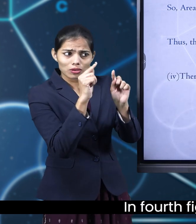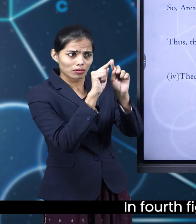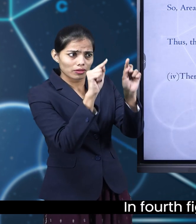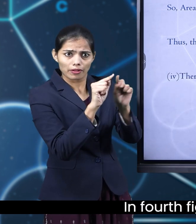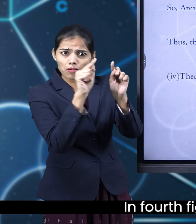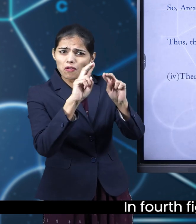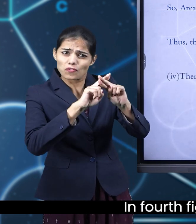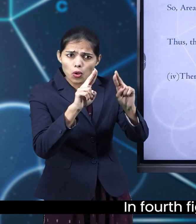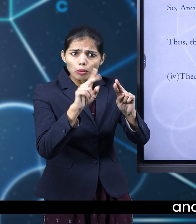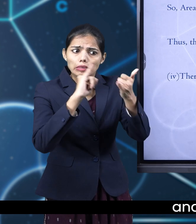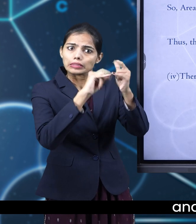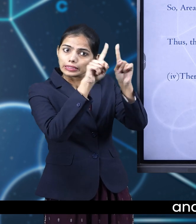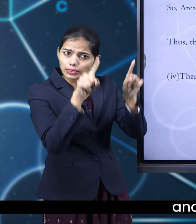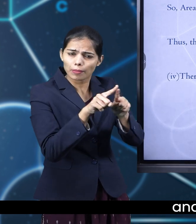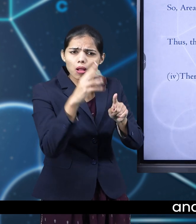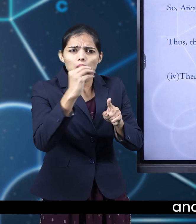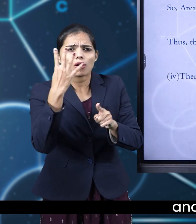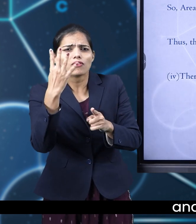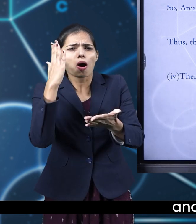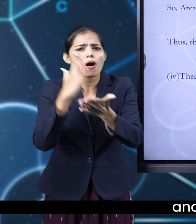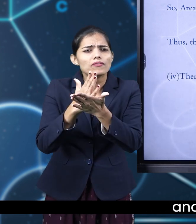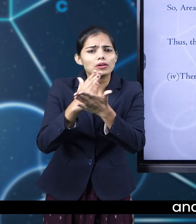complete squares and 4 half squares in the figure.